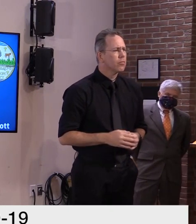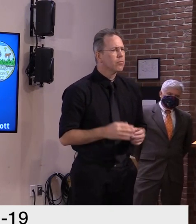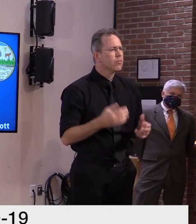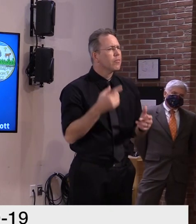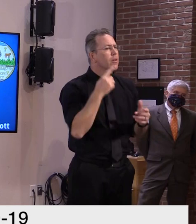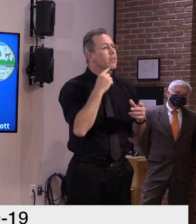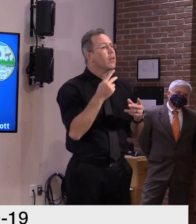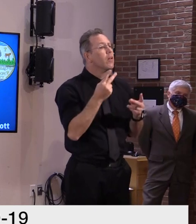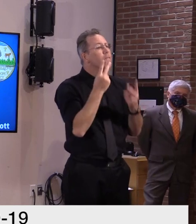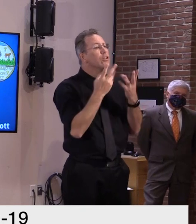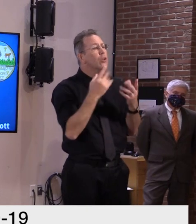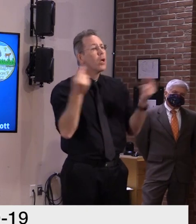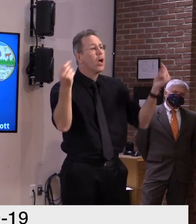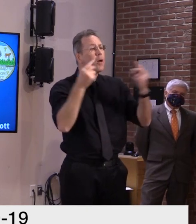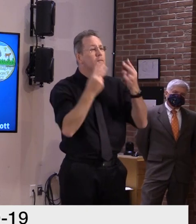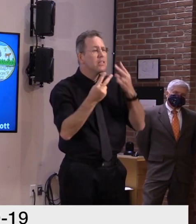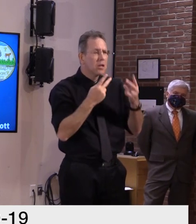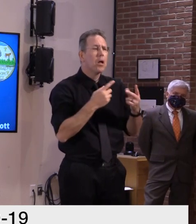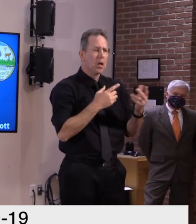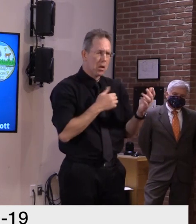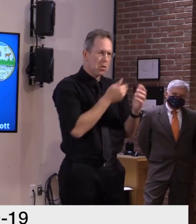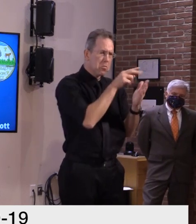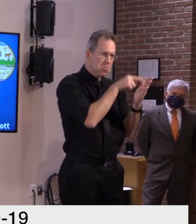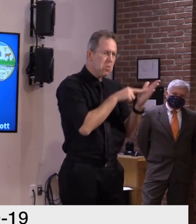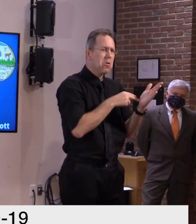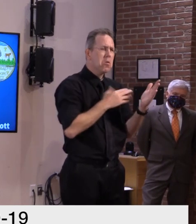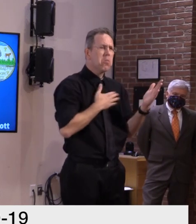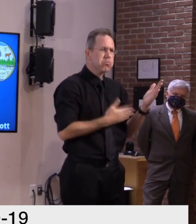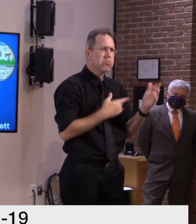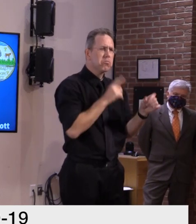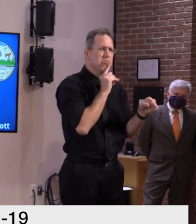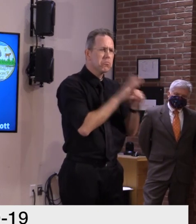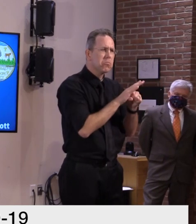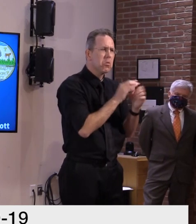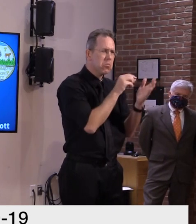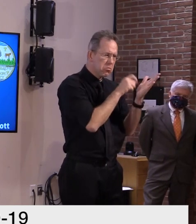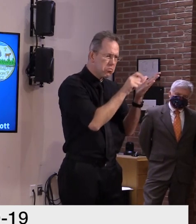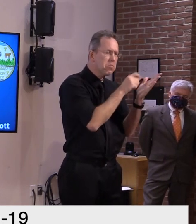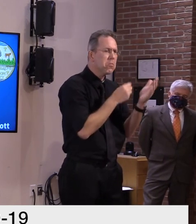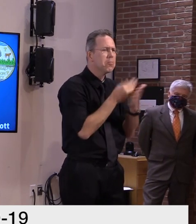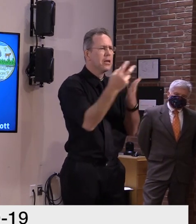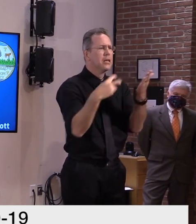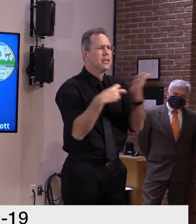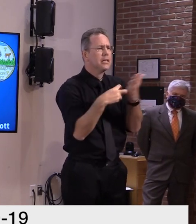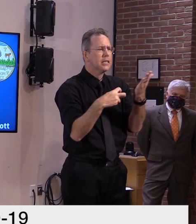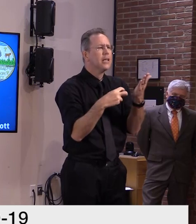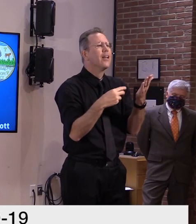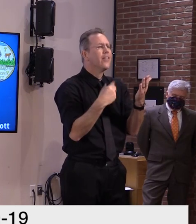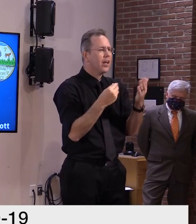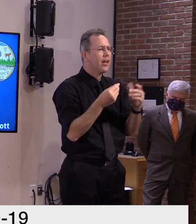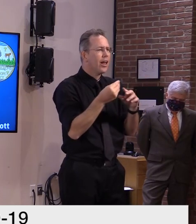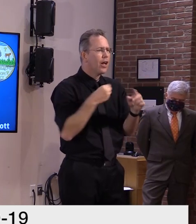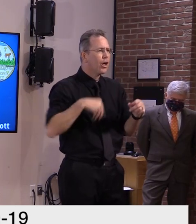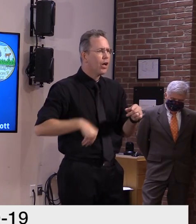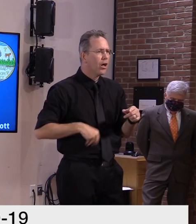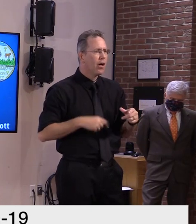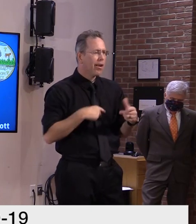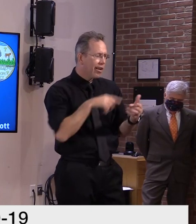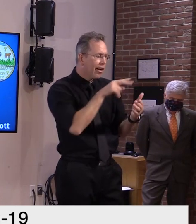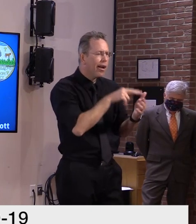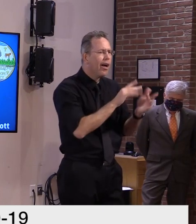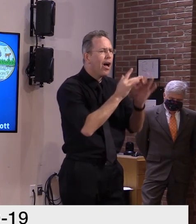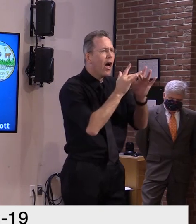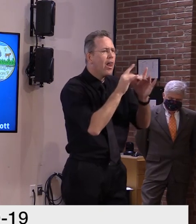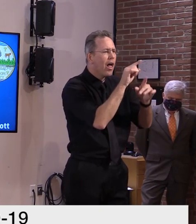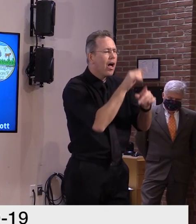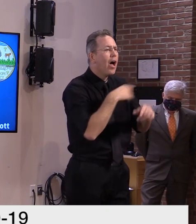me like, you know, the people who click the box that says they understand the terms and conditions for whatever they're signing up for.